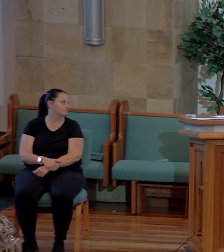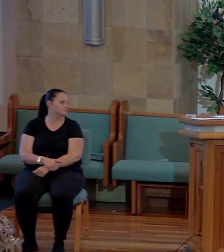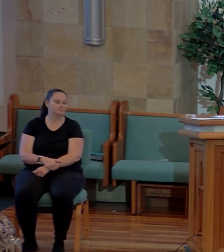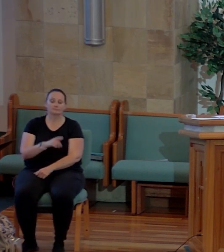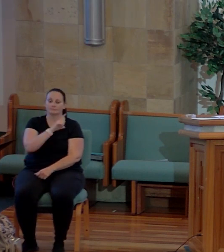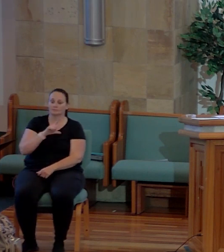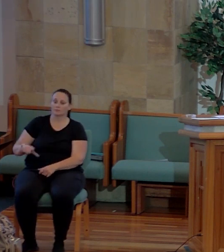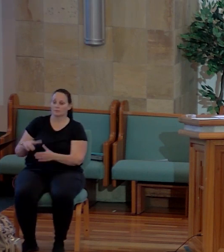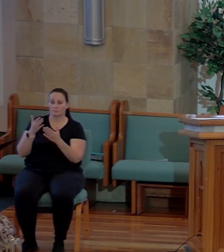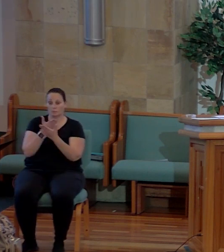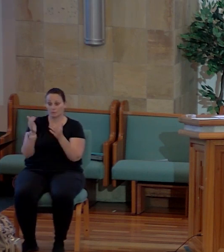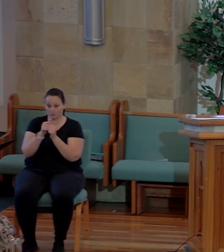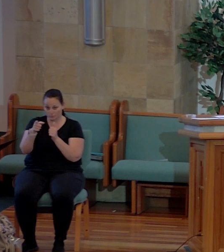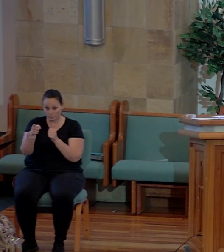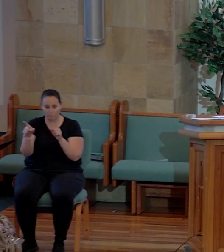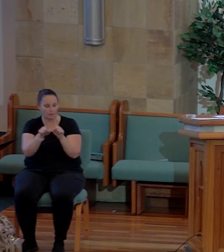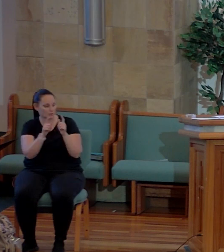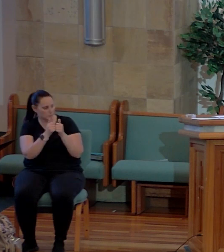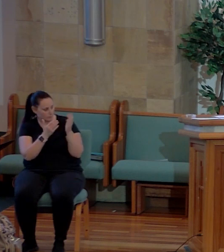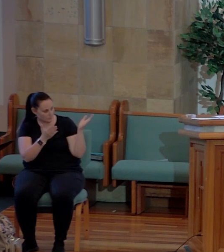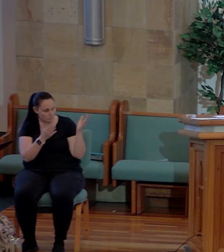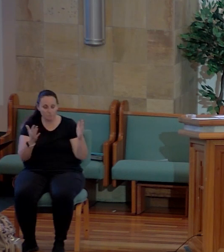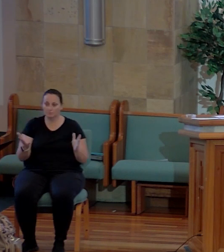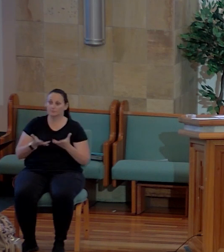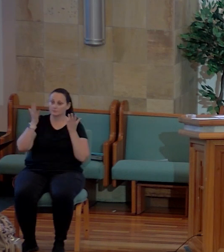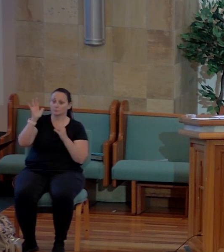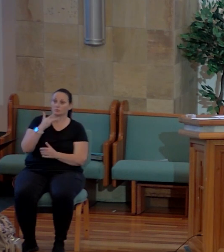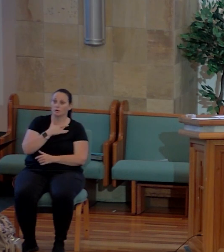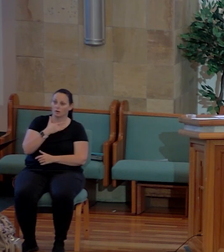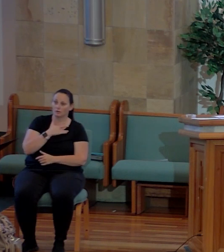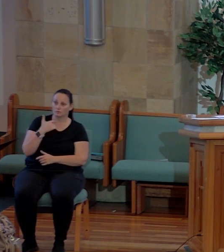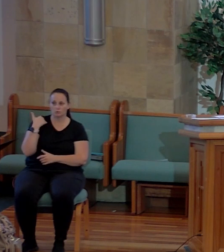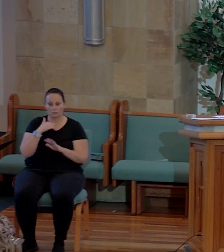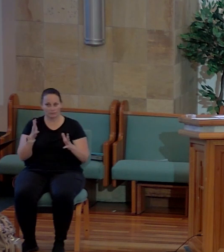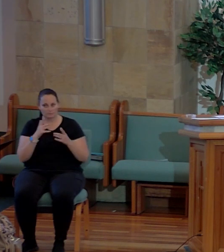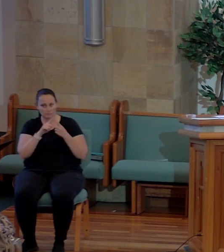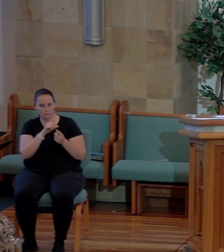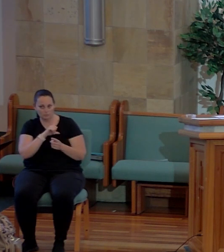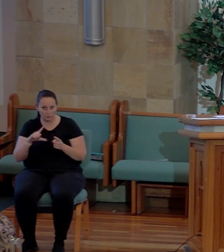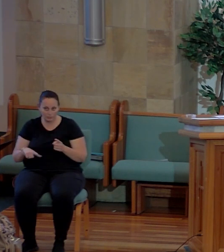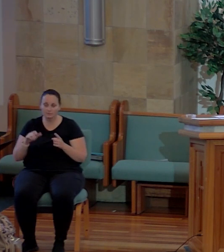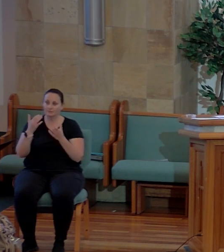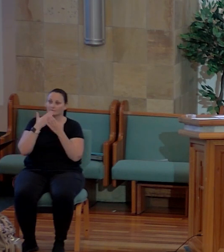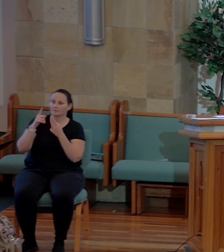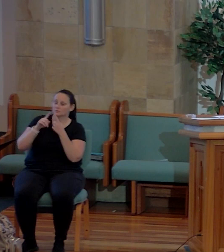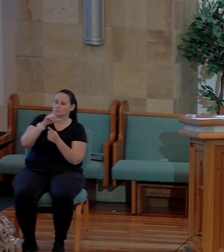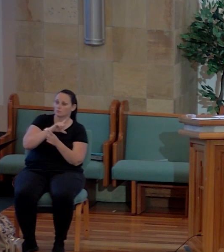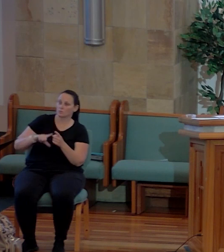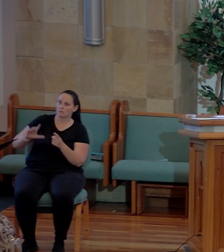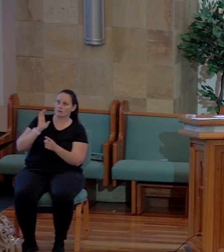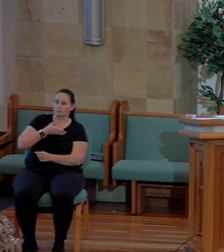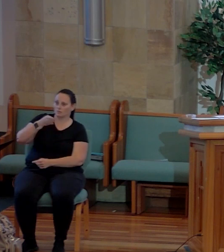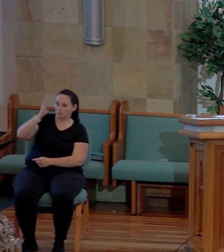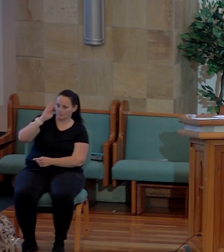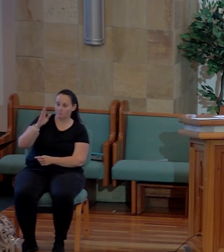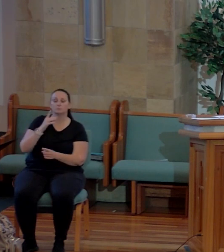The Lord be with you. And also with you. Lift up your hearts. We lift them up to the Lord. Let us give thanks to the Lord our God.